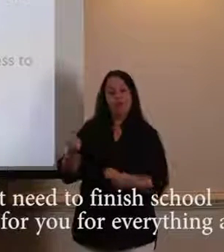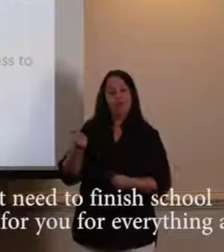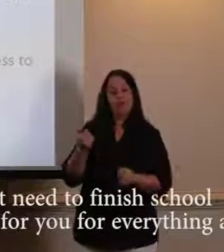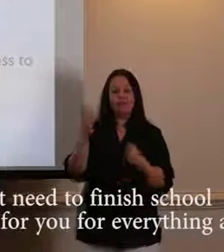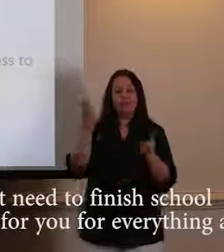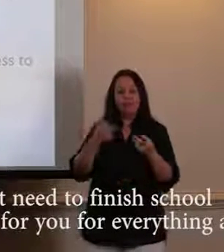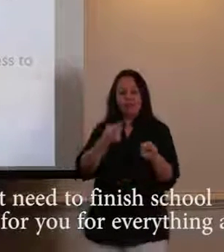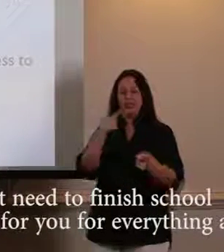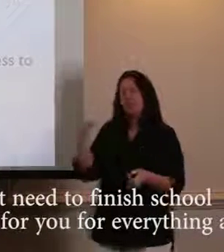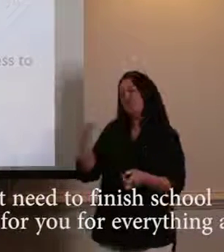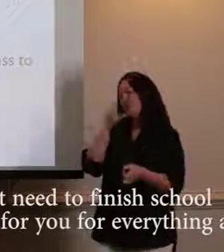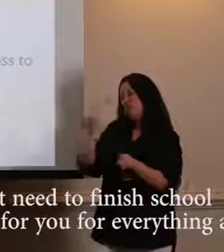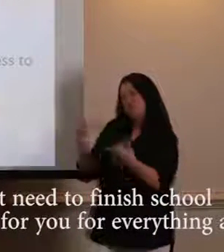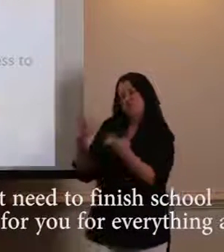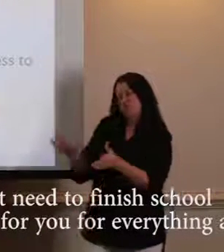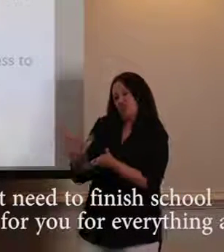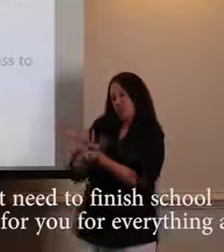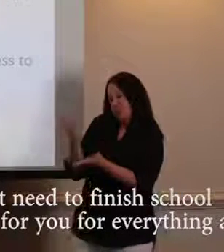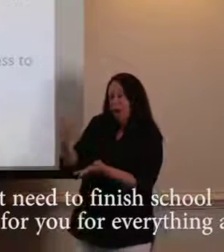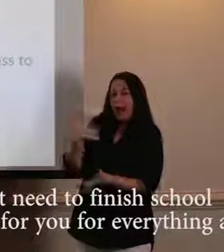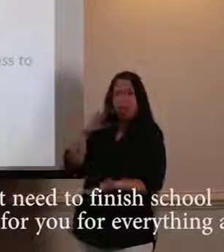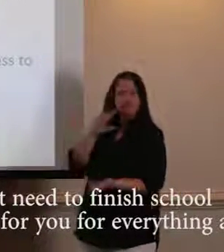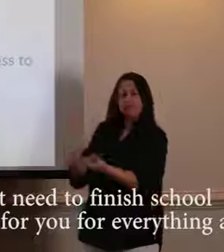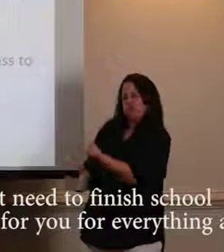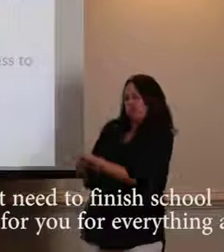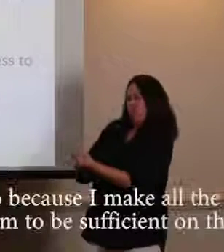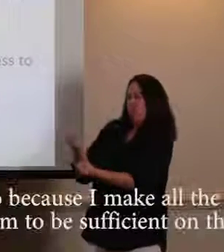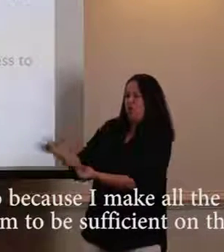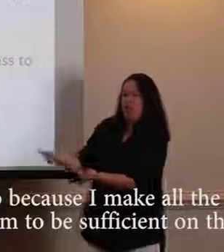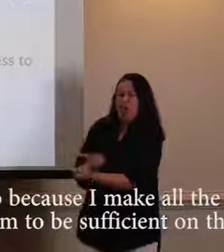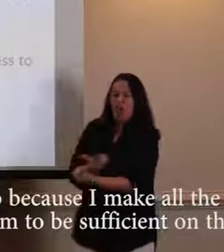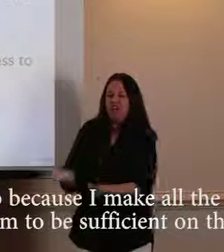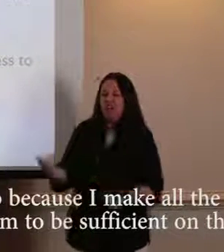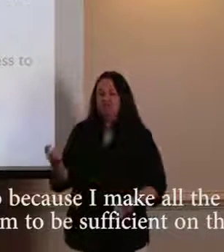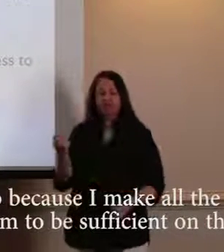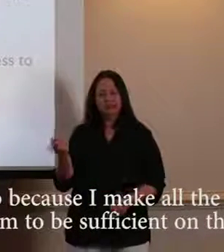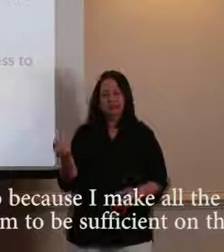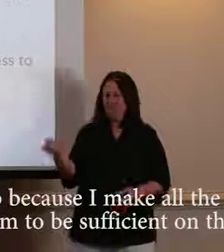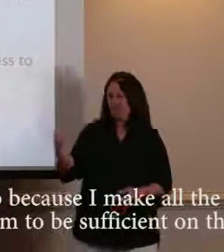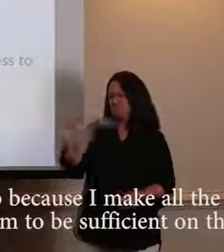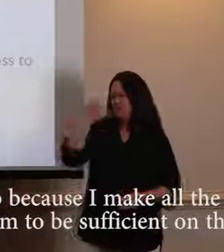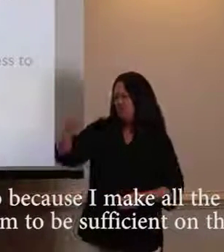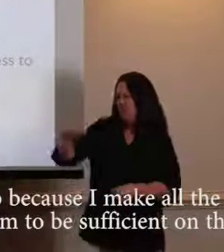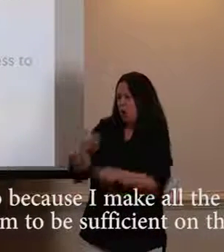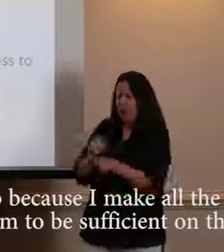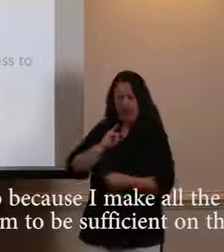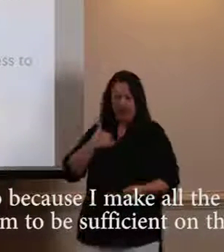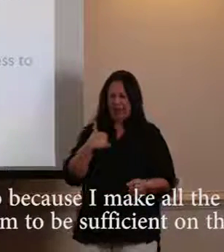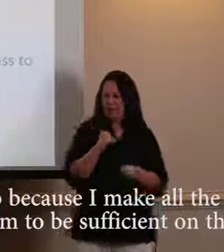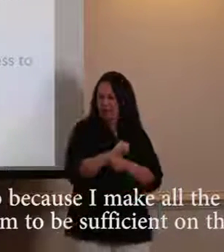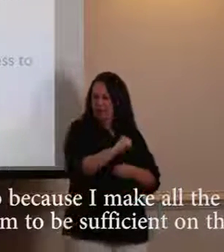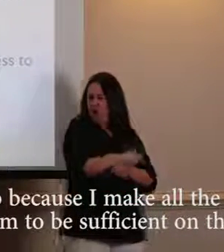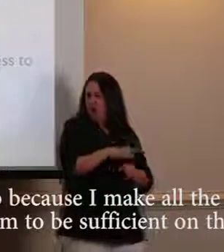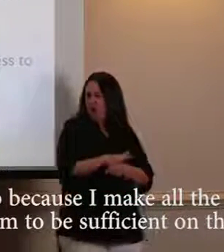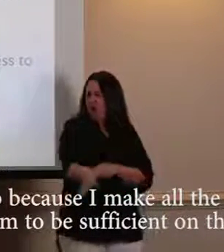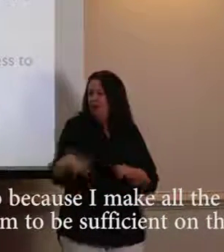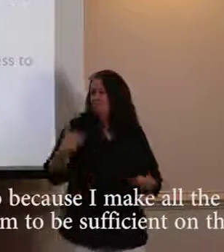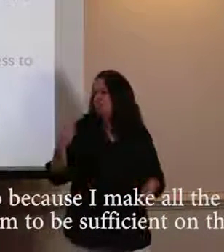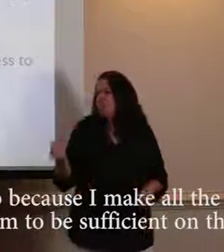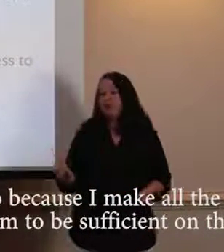finish school because I'm going to provide for you for everything. And you certainly don't need a job because I make all the money. And not